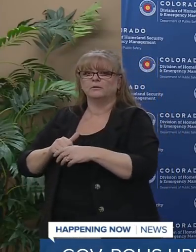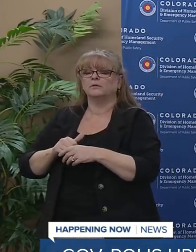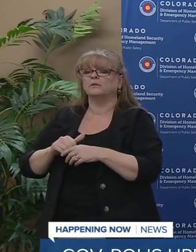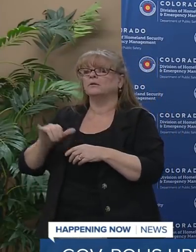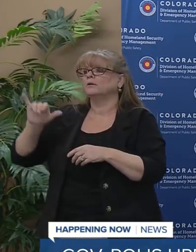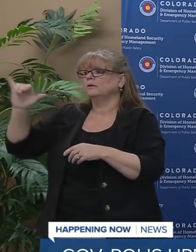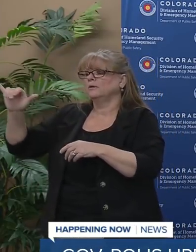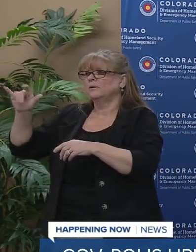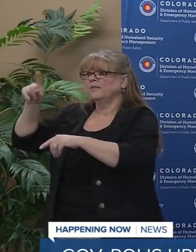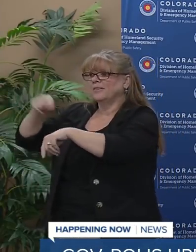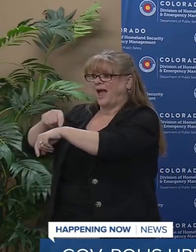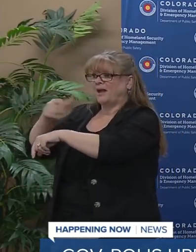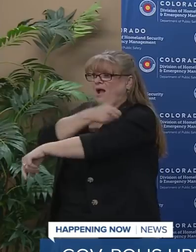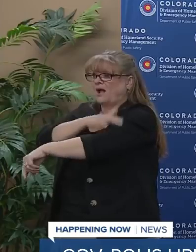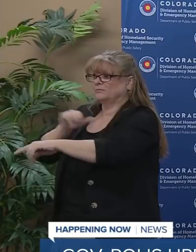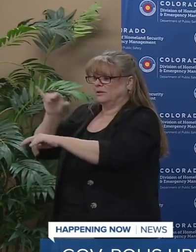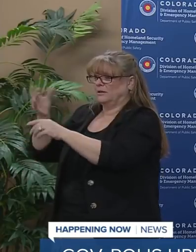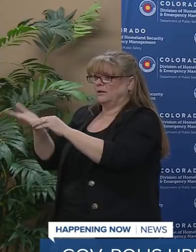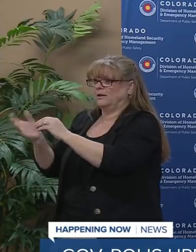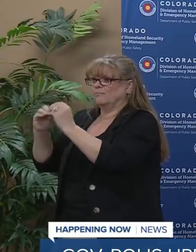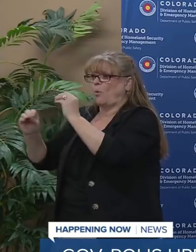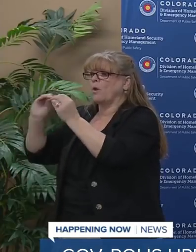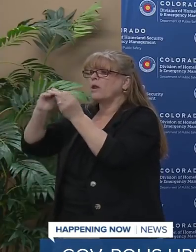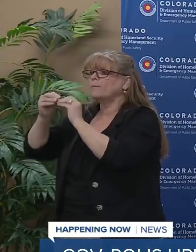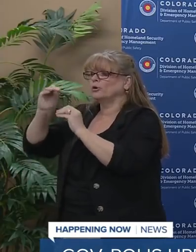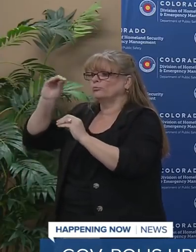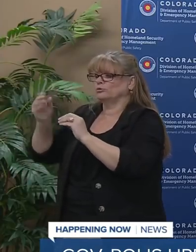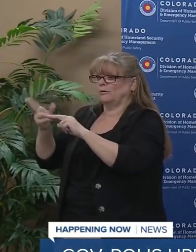health impact of these actions. Telephone?